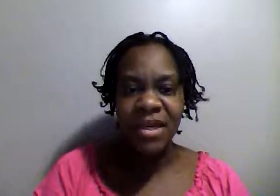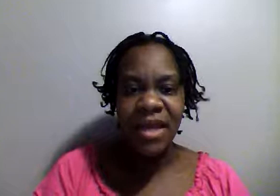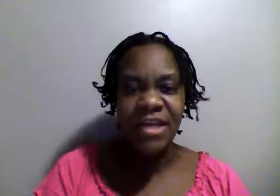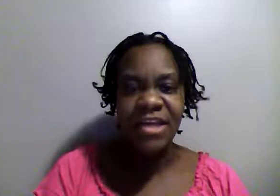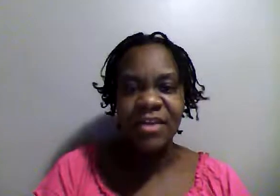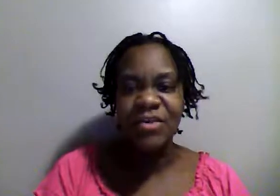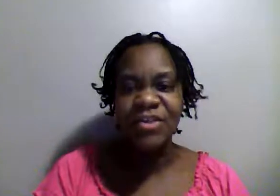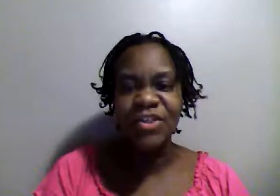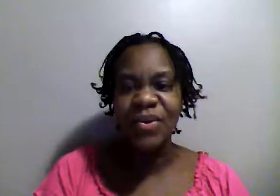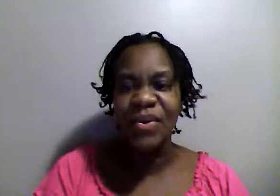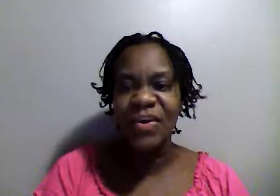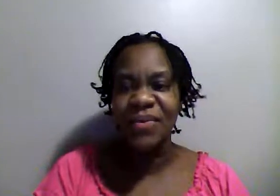and yellow shoulder.